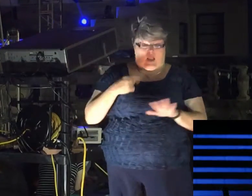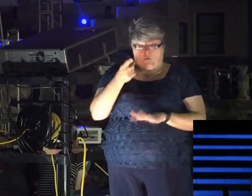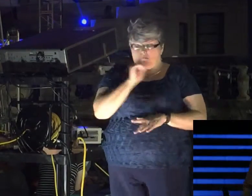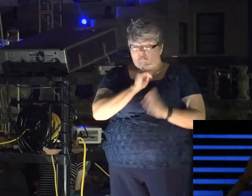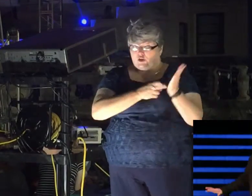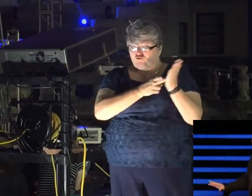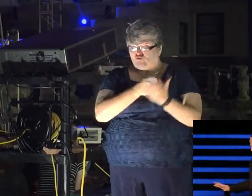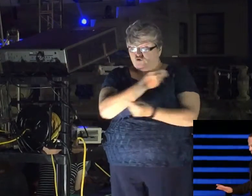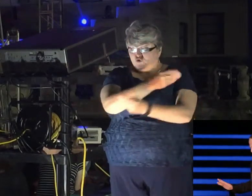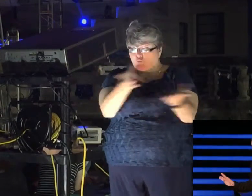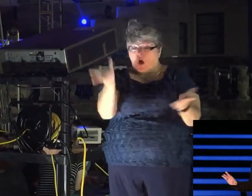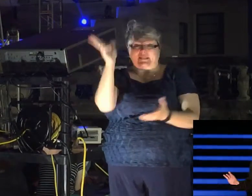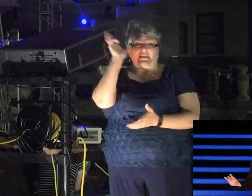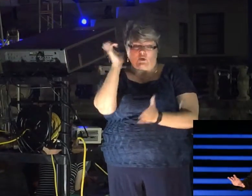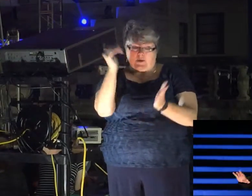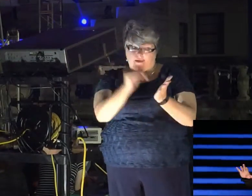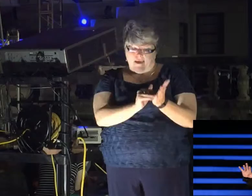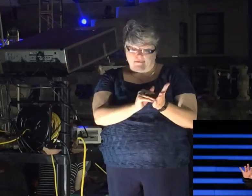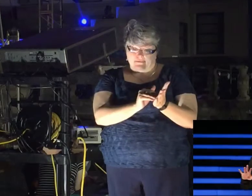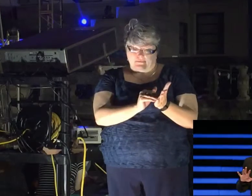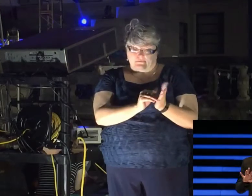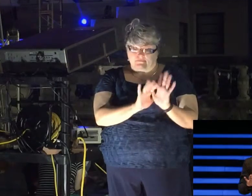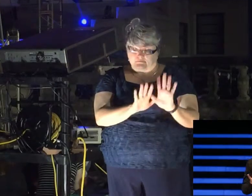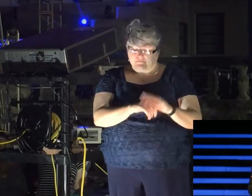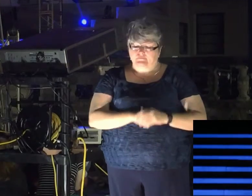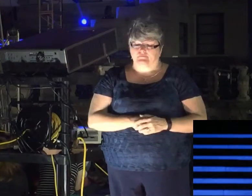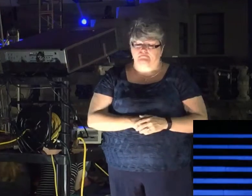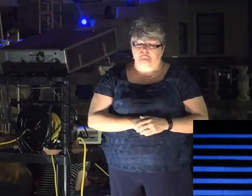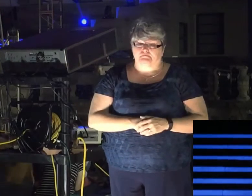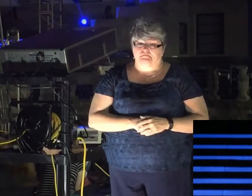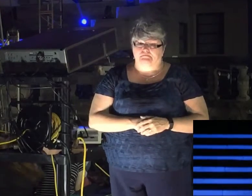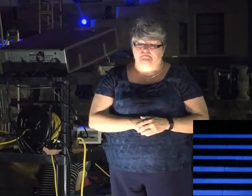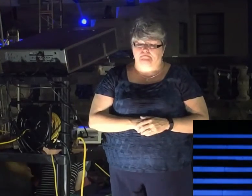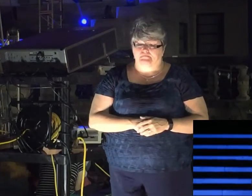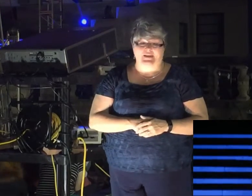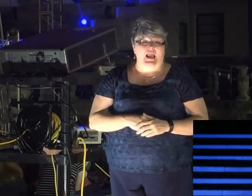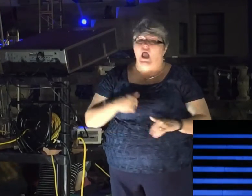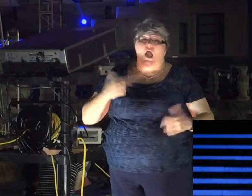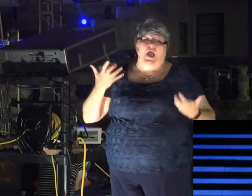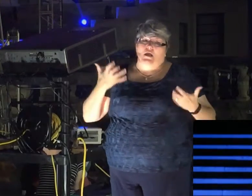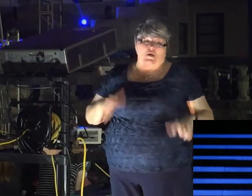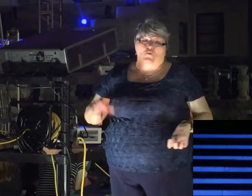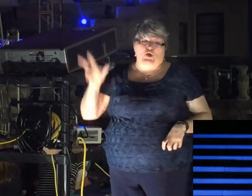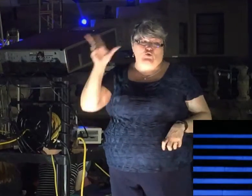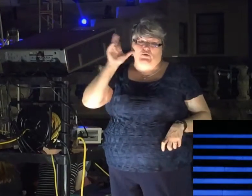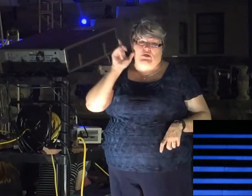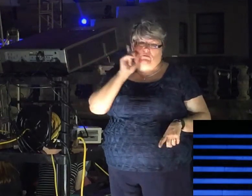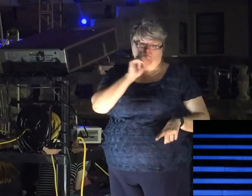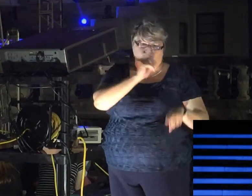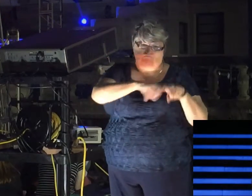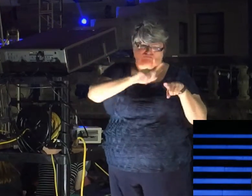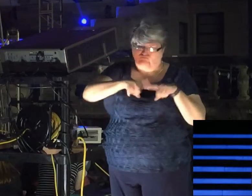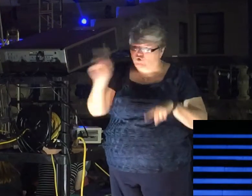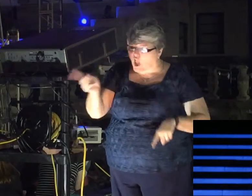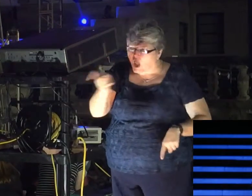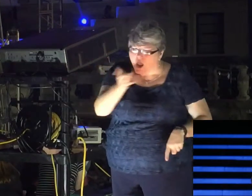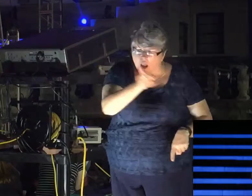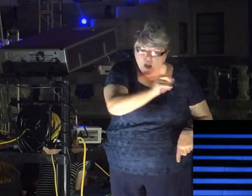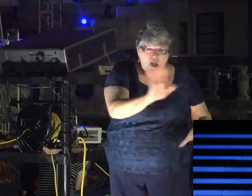Here's what I want to make sure you all hear. Again, it's this. I don't want you to hear